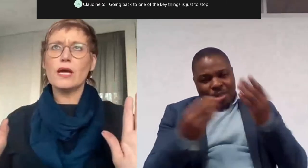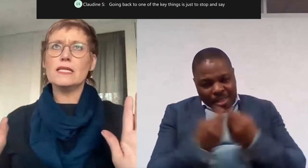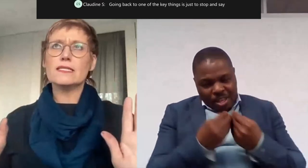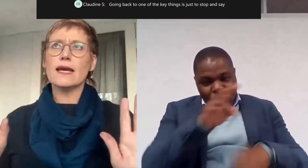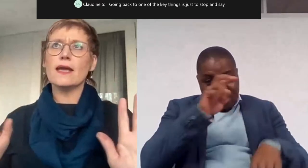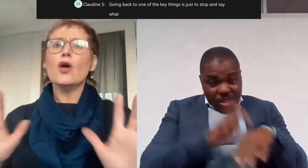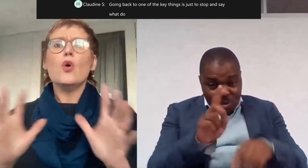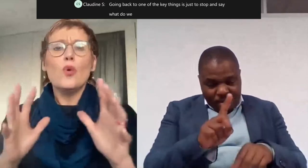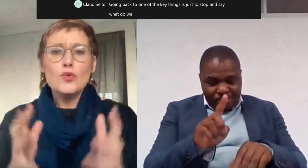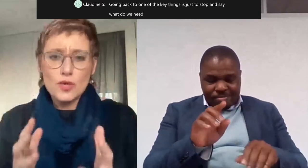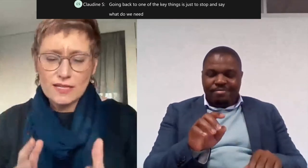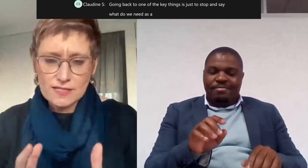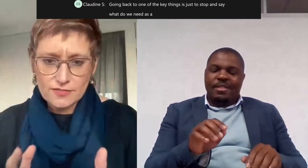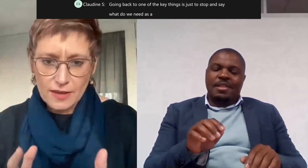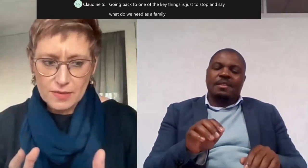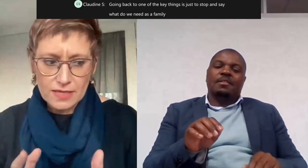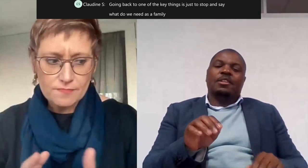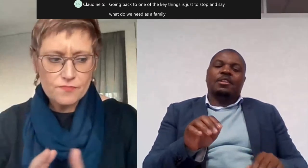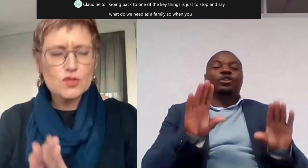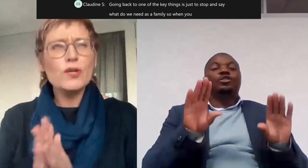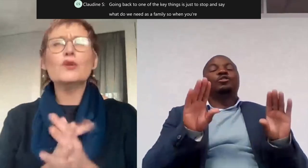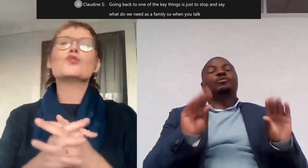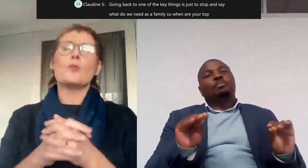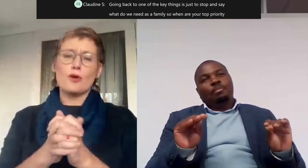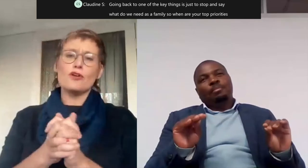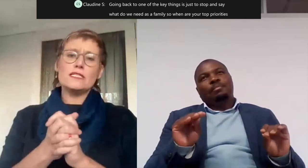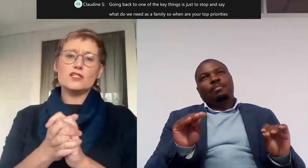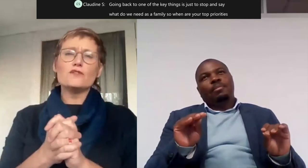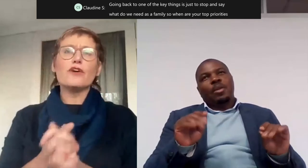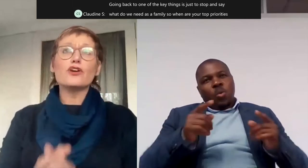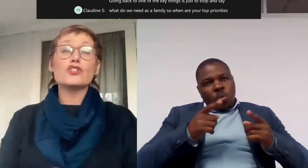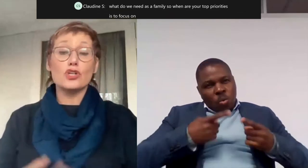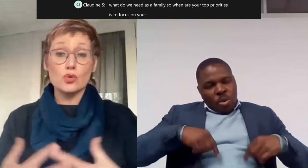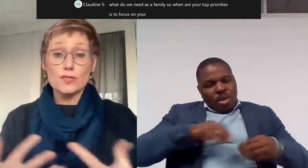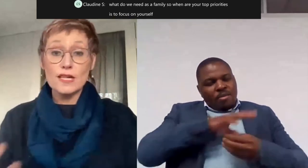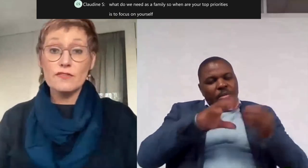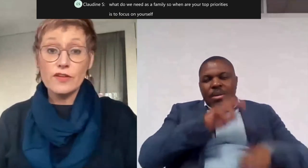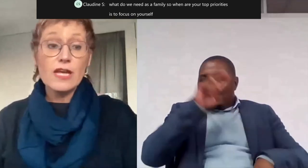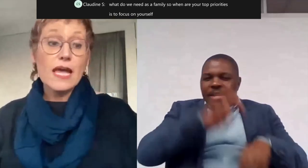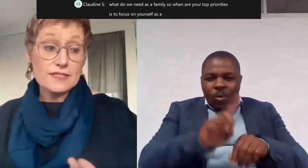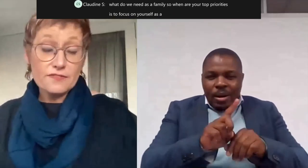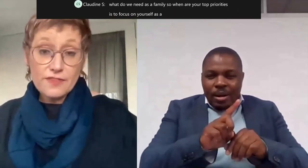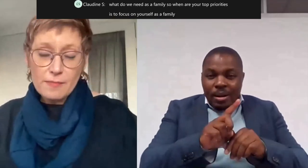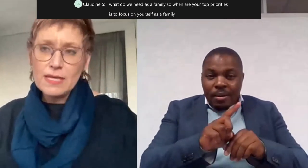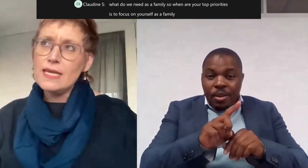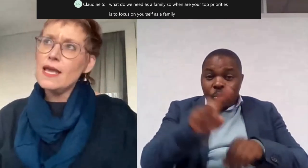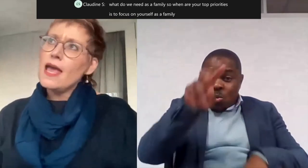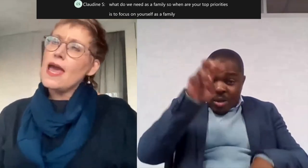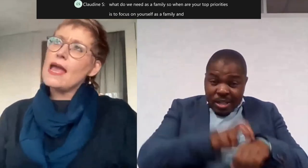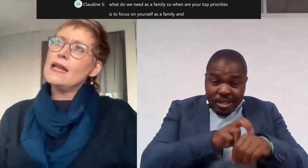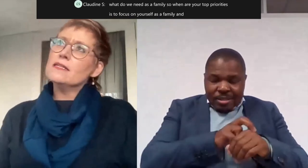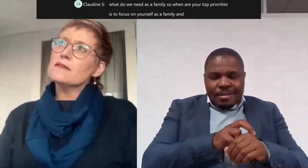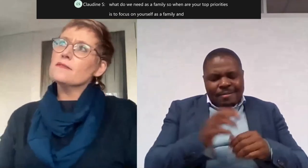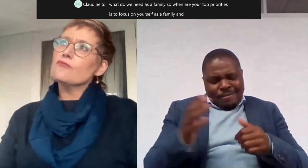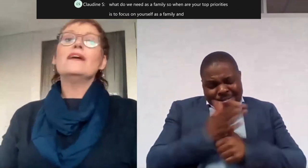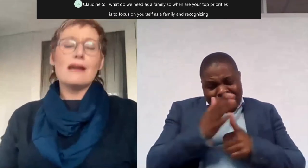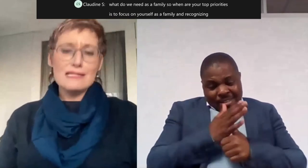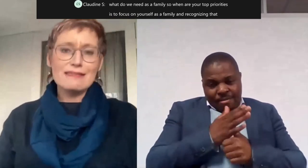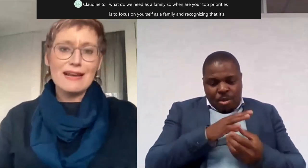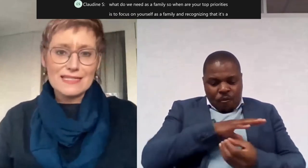stop and say, what do we need as a family? So one of your top priorities is to focus on yourself as a family